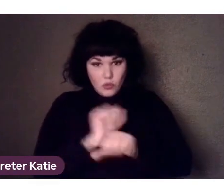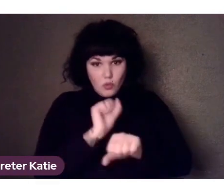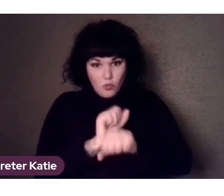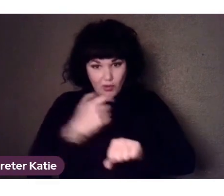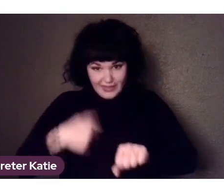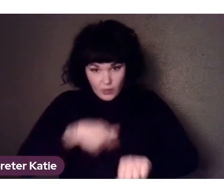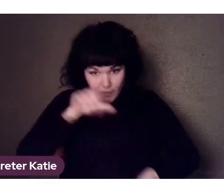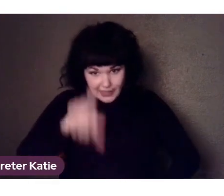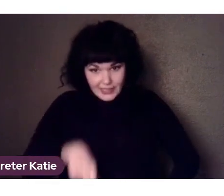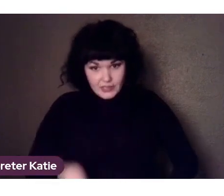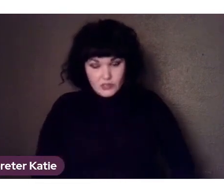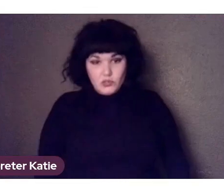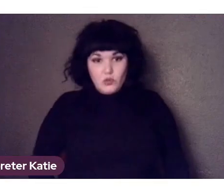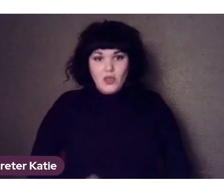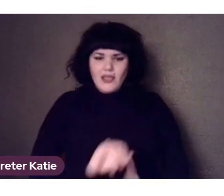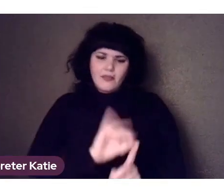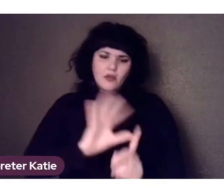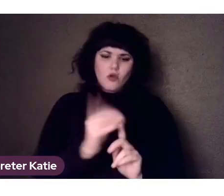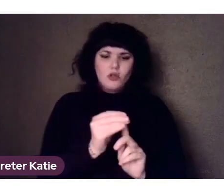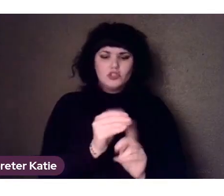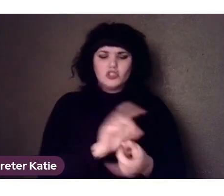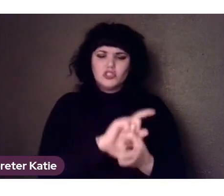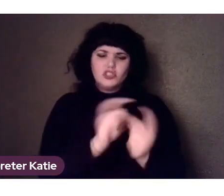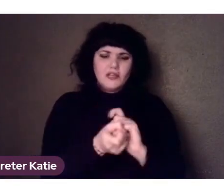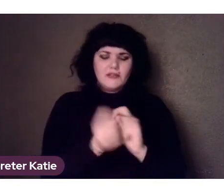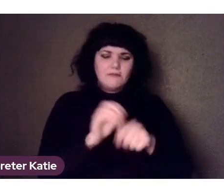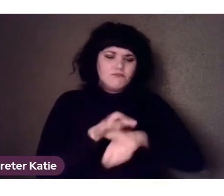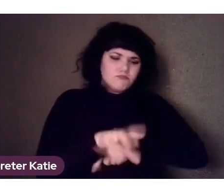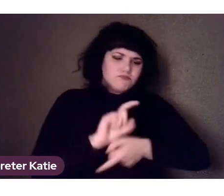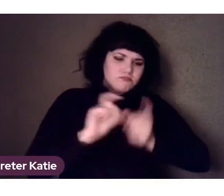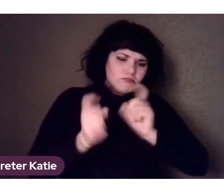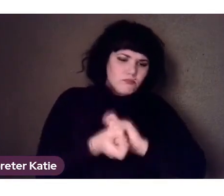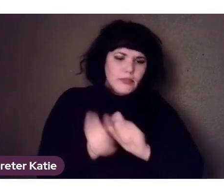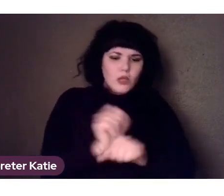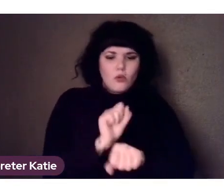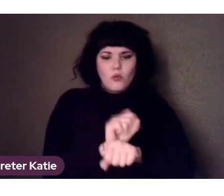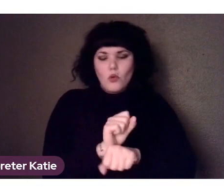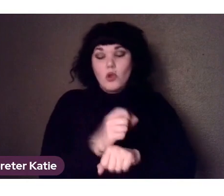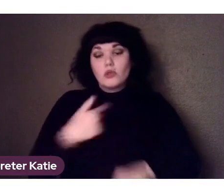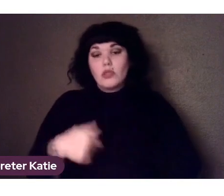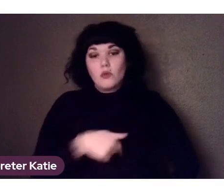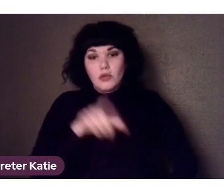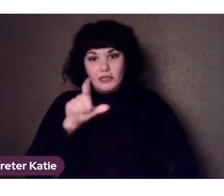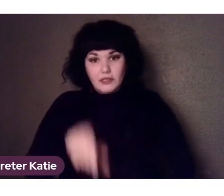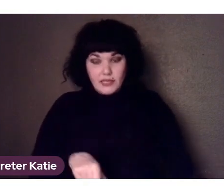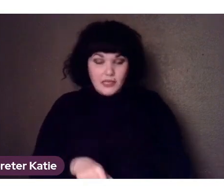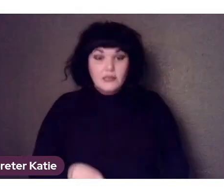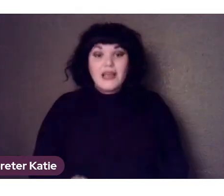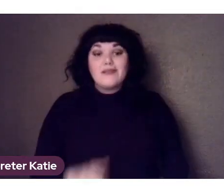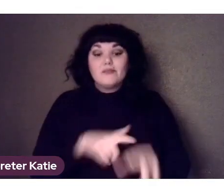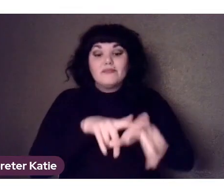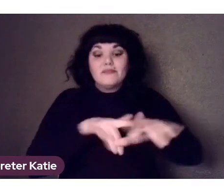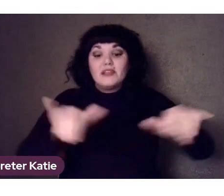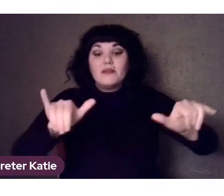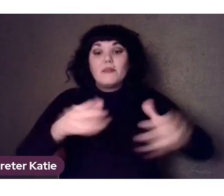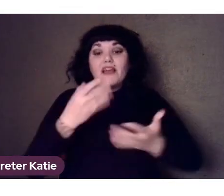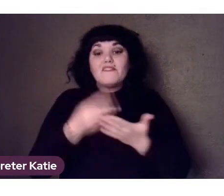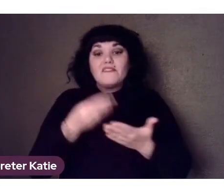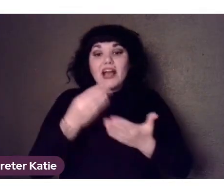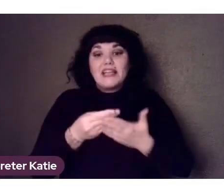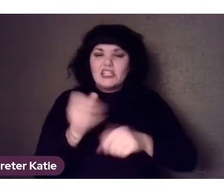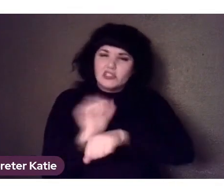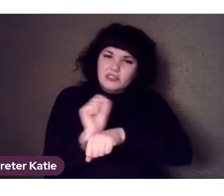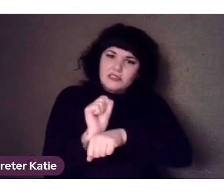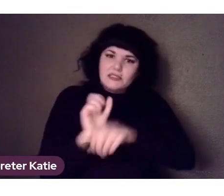do the culture shifting work that we need to do while also being financially sustainable. We're still applying